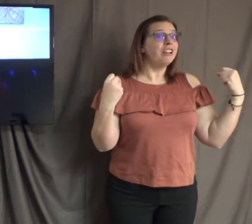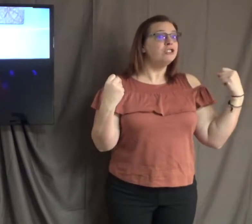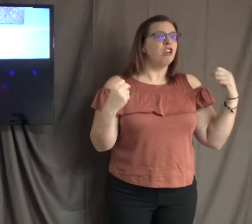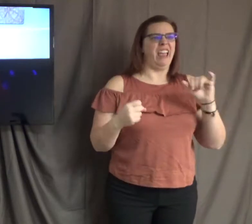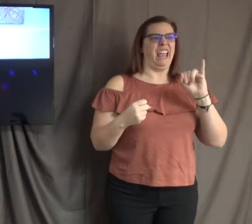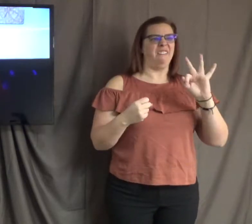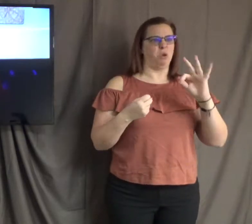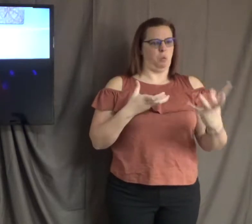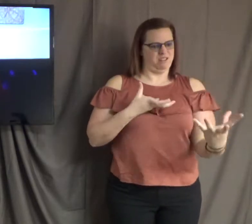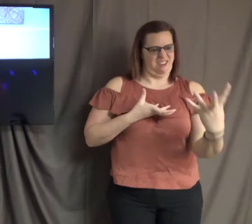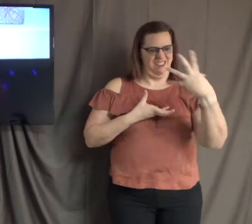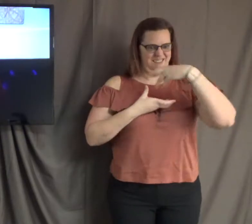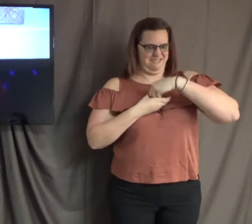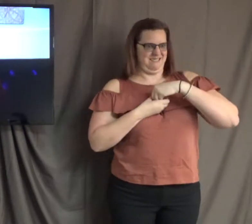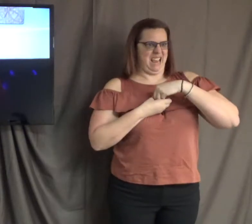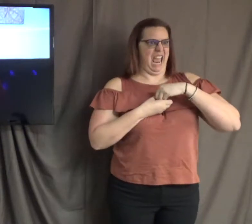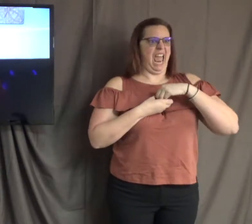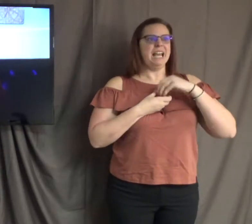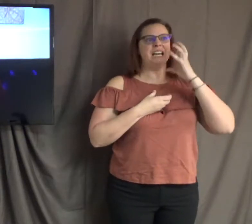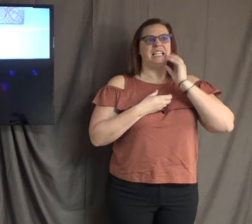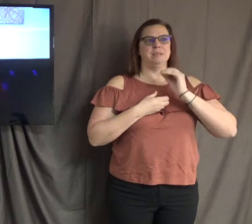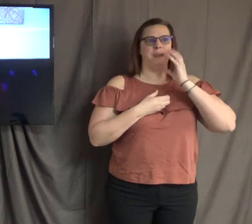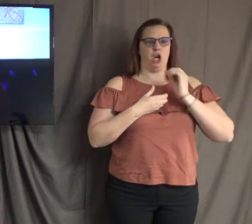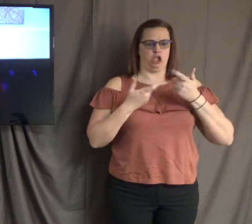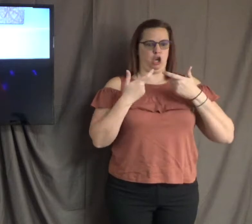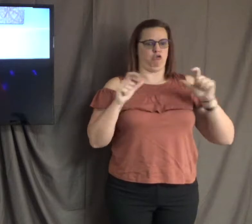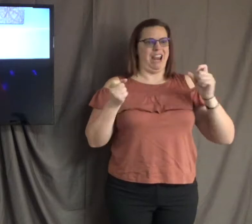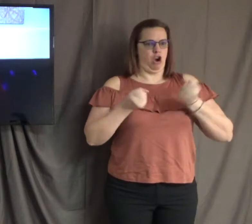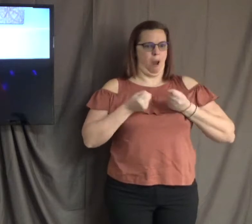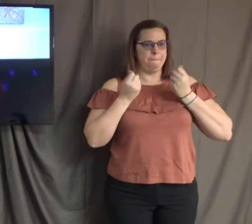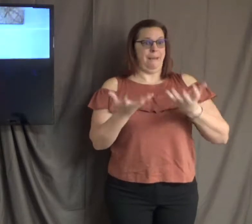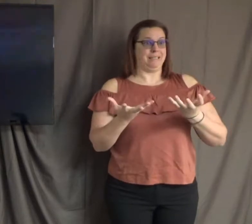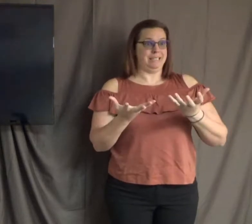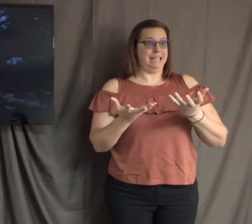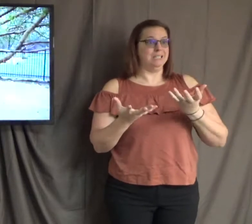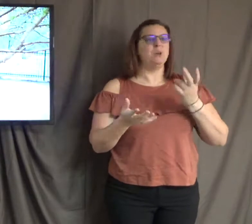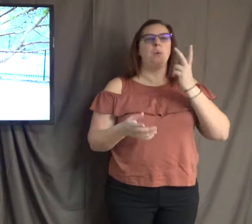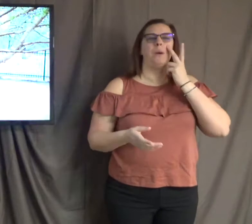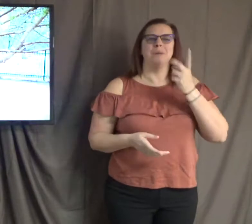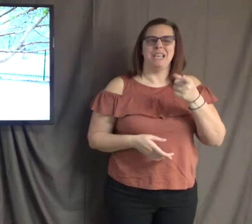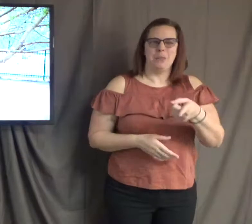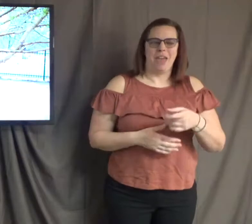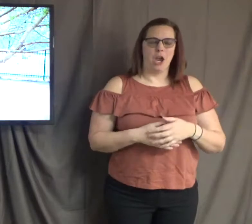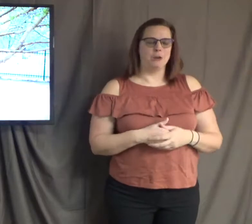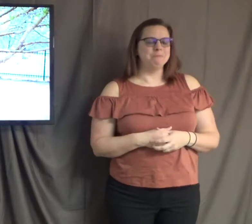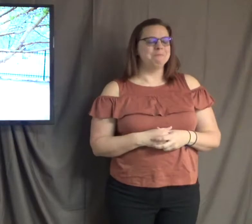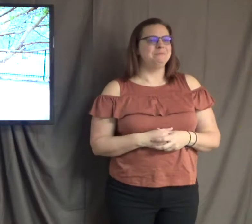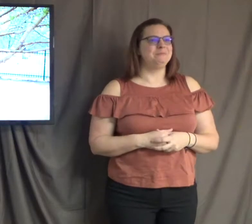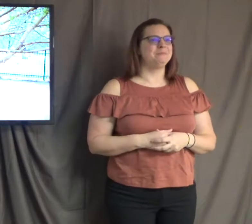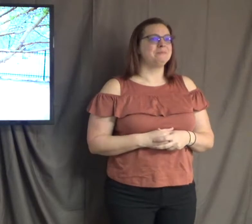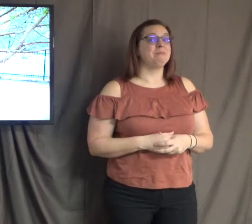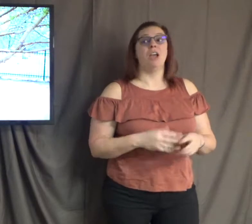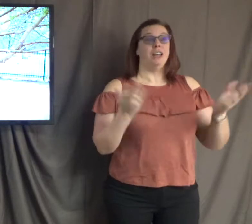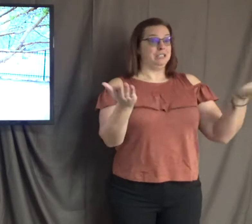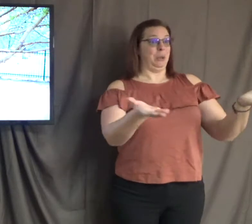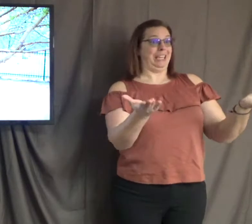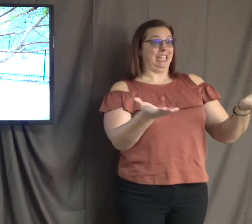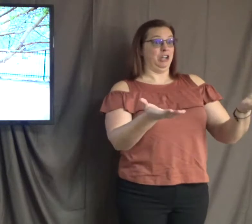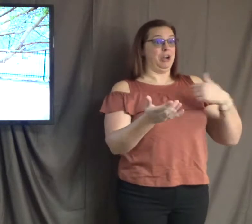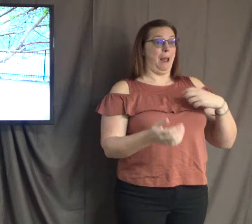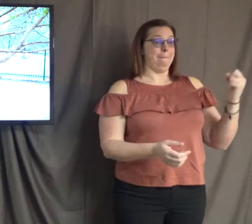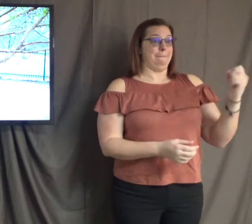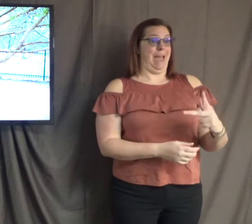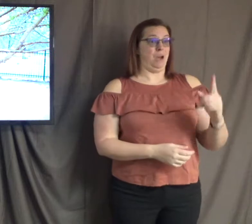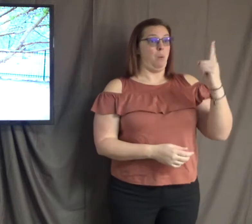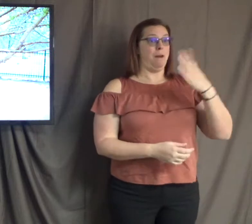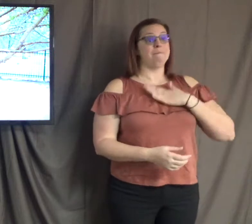those and experience greater abundance, please be with us on those Sundays. See you then. So here I am, back here under one of my favorite trees